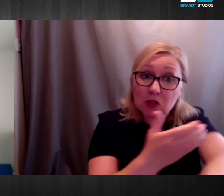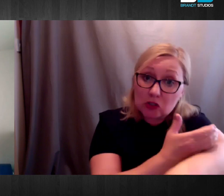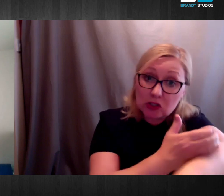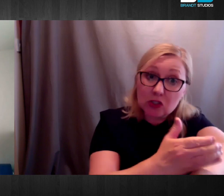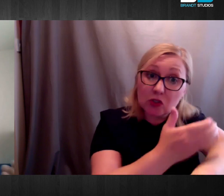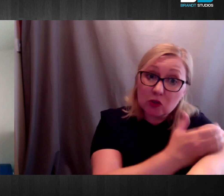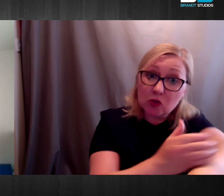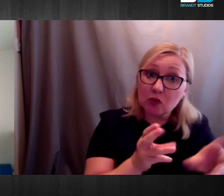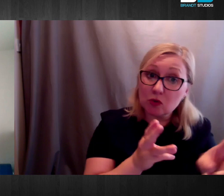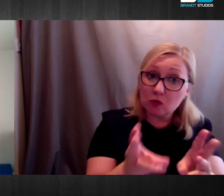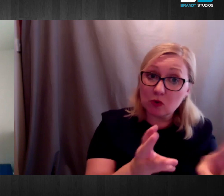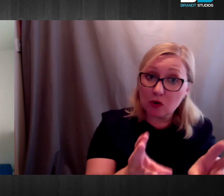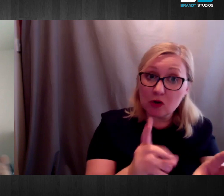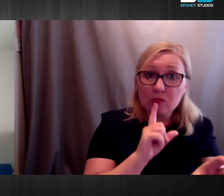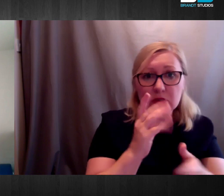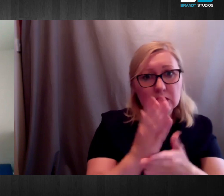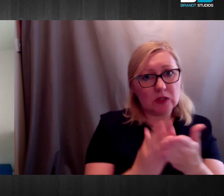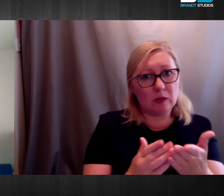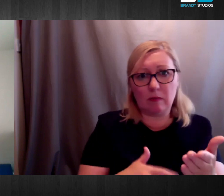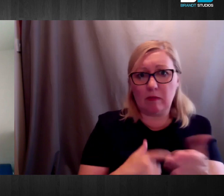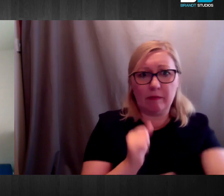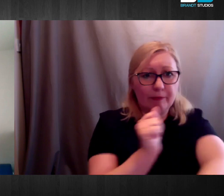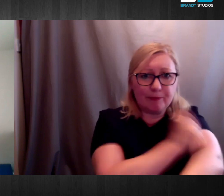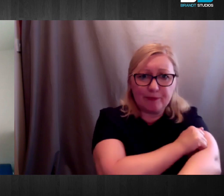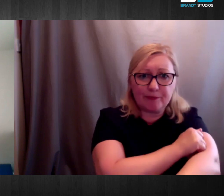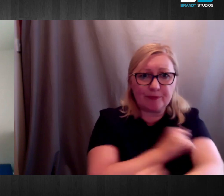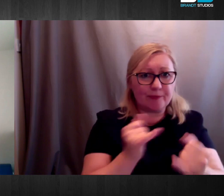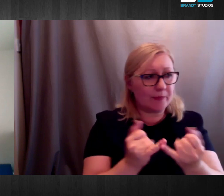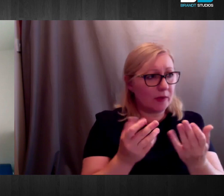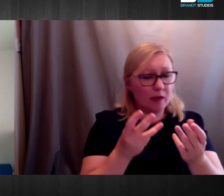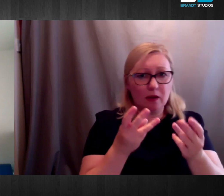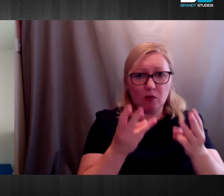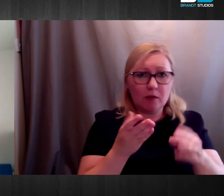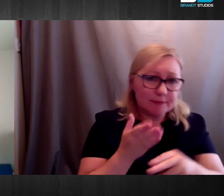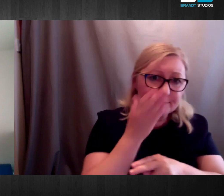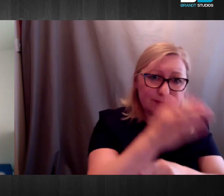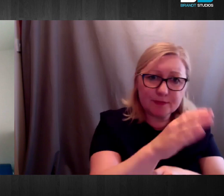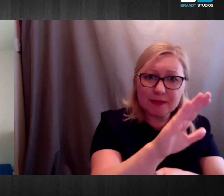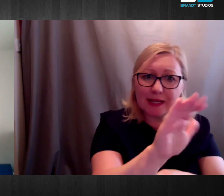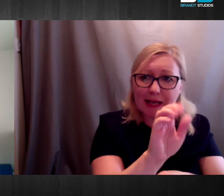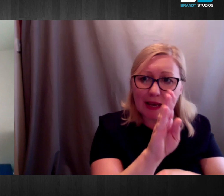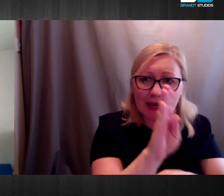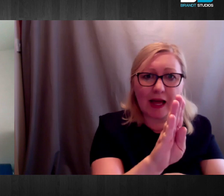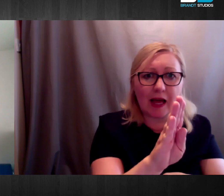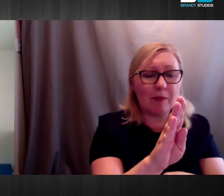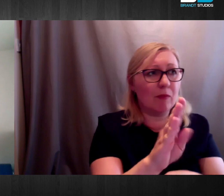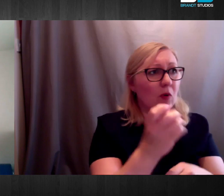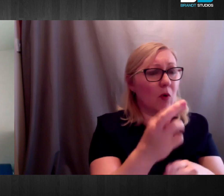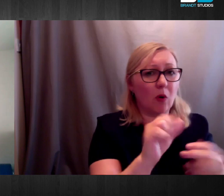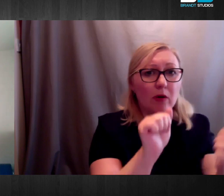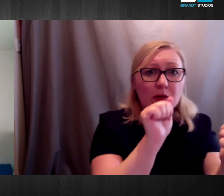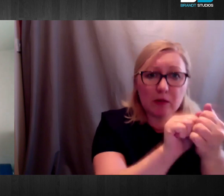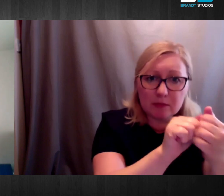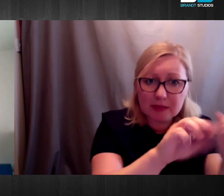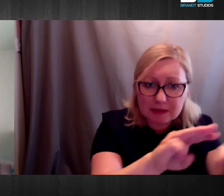lot more. So clinical researchers, or any research that either involves people or that